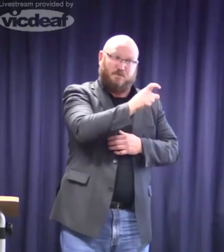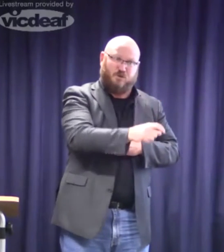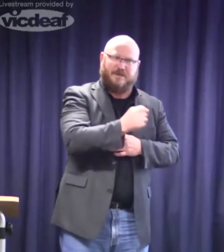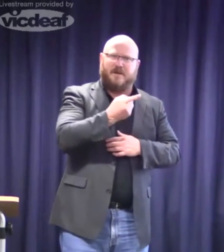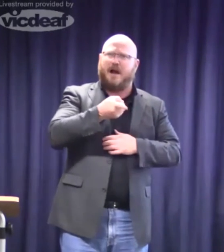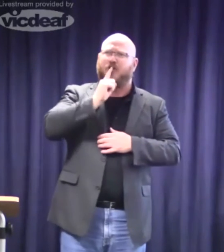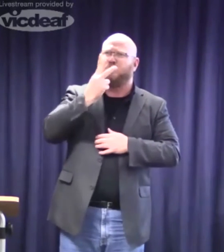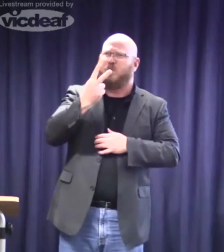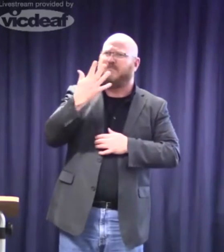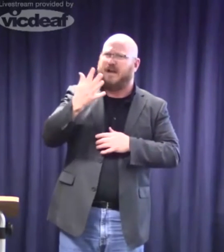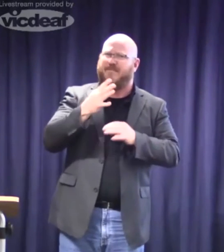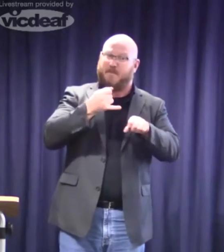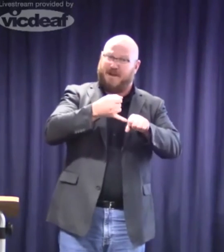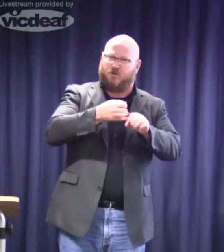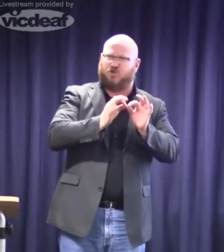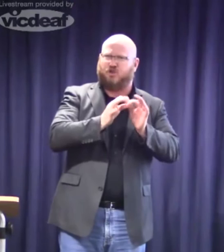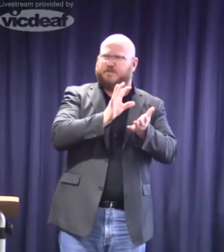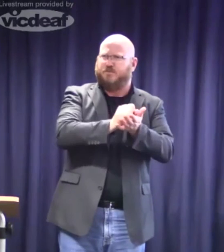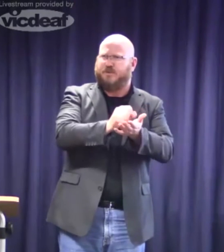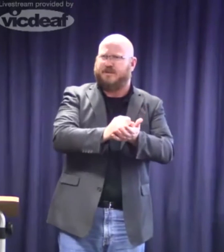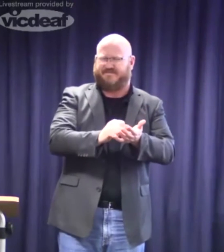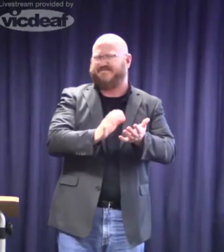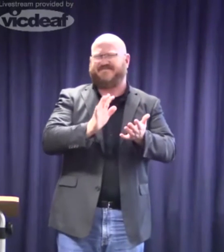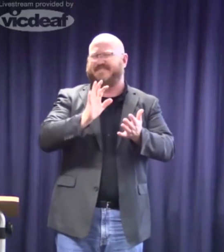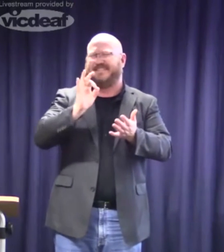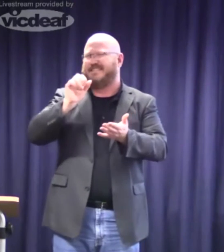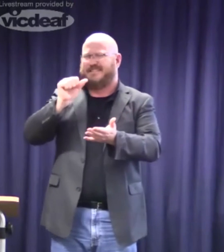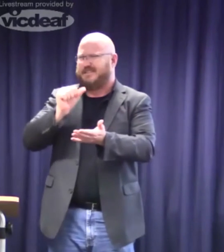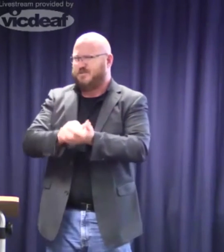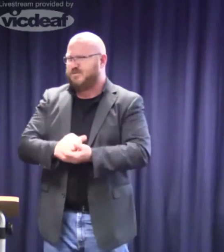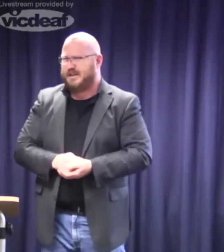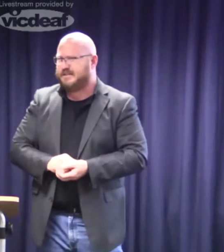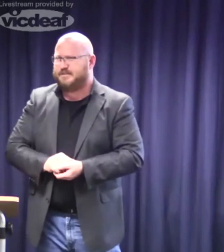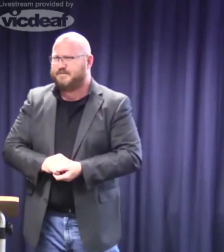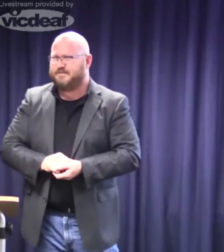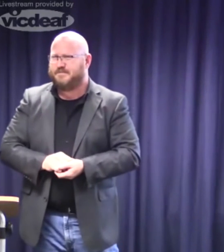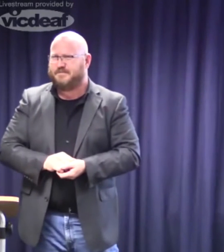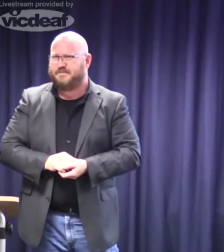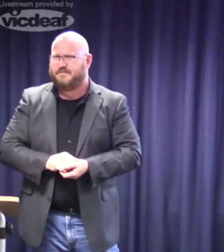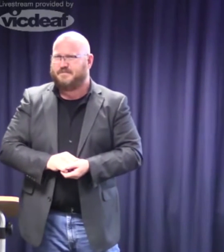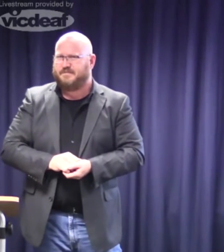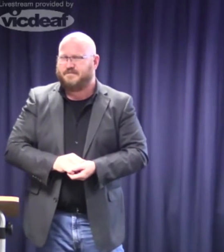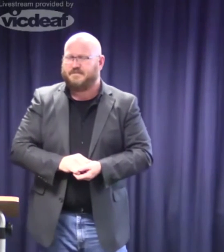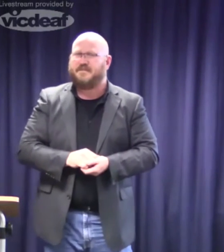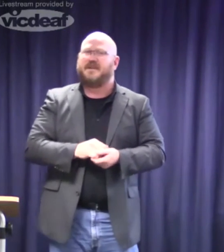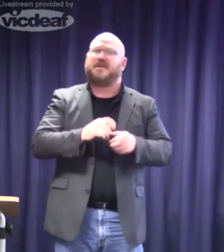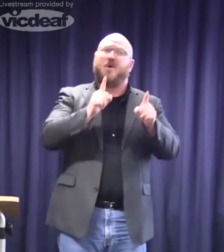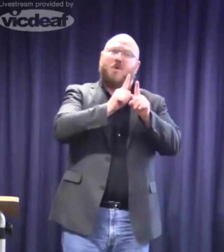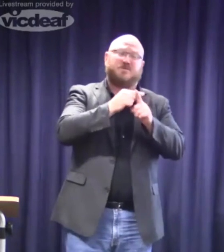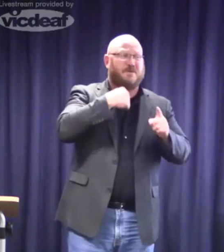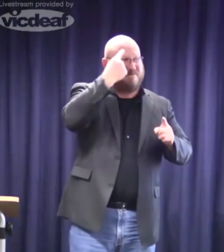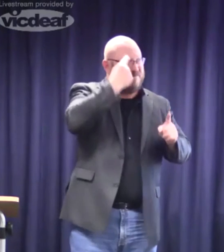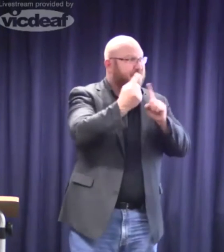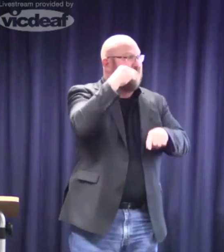sense, considering how few people have an NDIS package and even fewer that have interpreting services included in